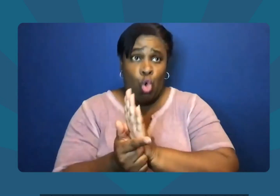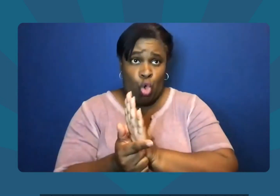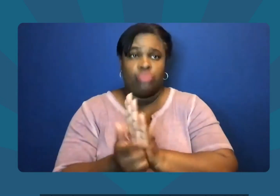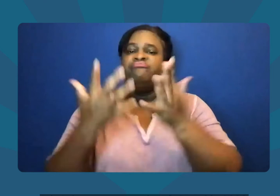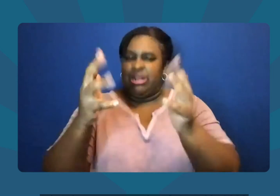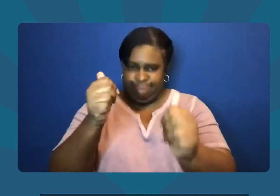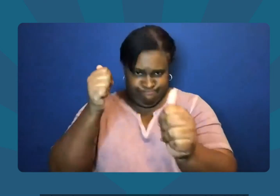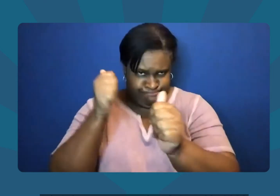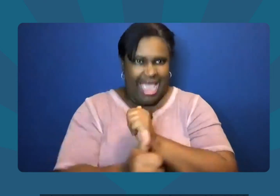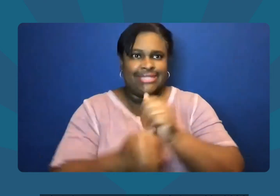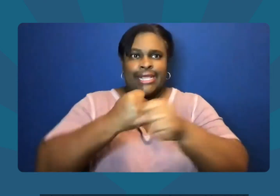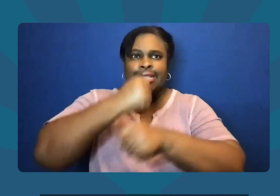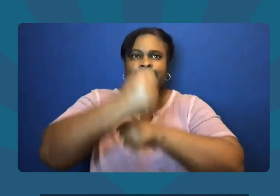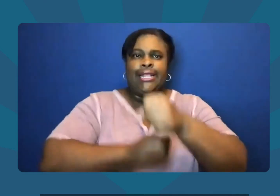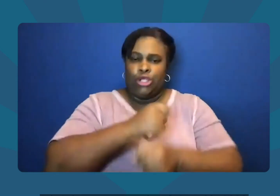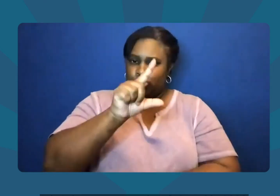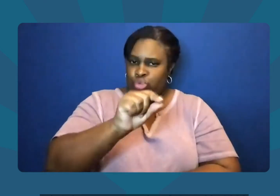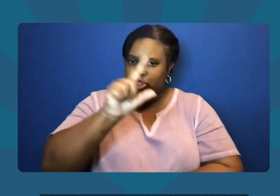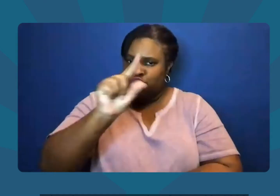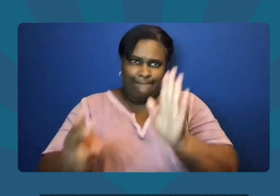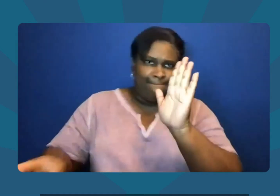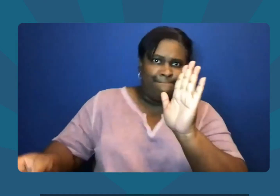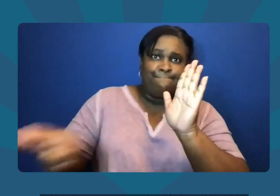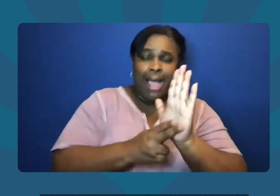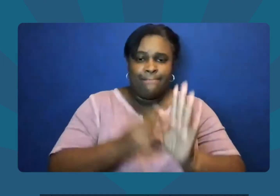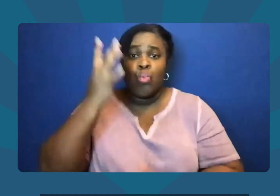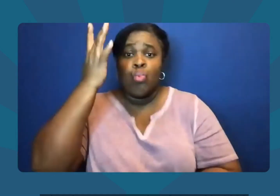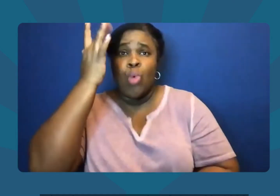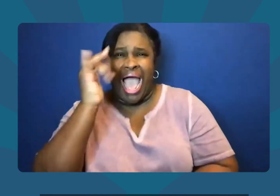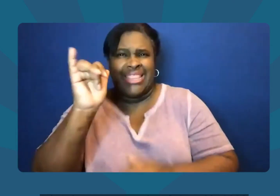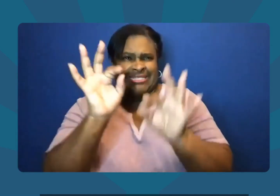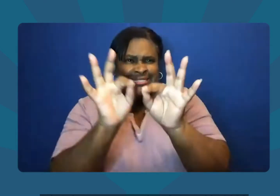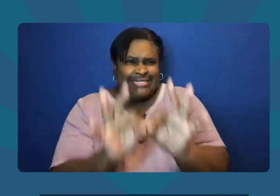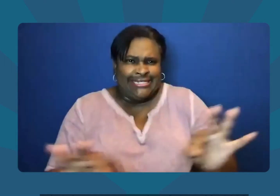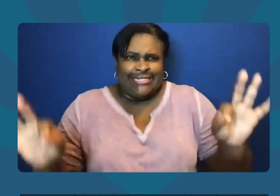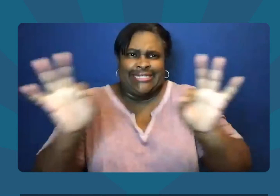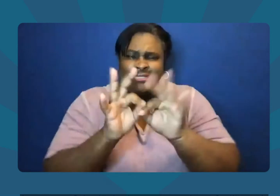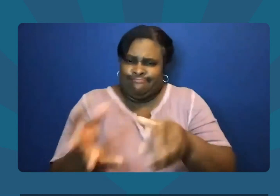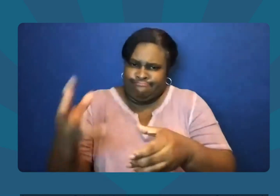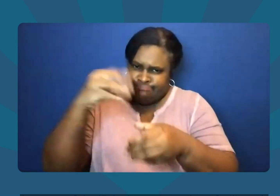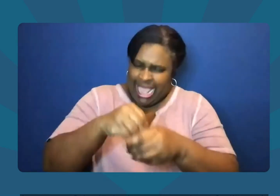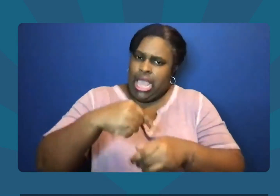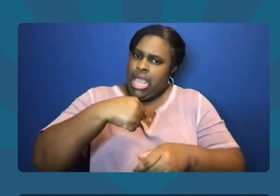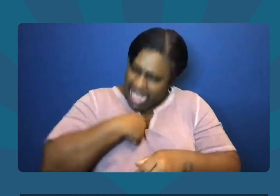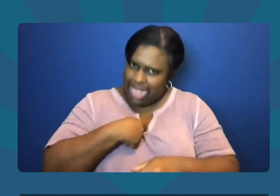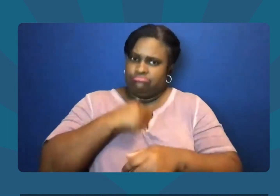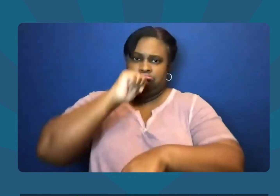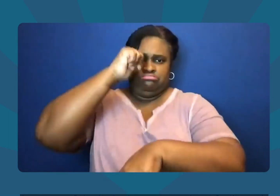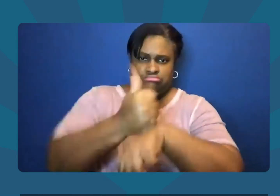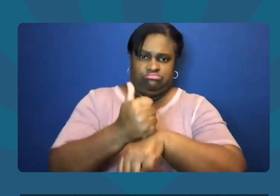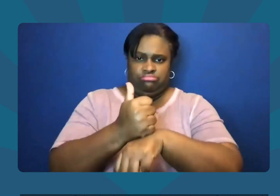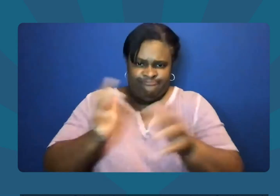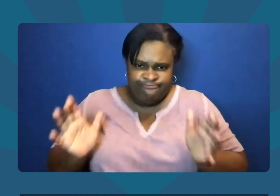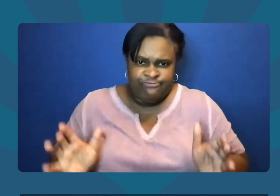Jake's Law was passed and signed in 2020 because of the inclusive